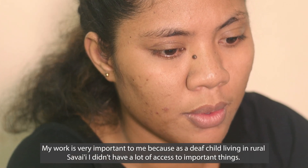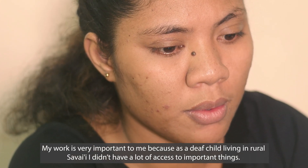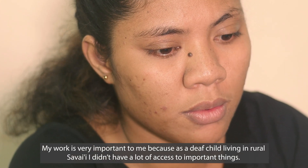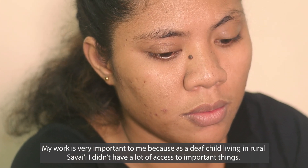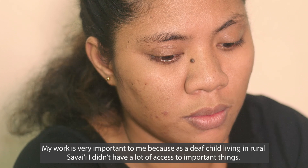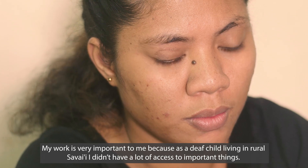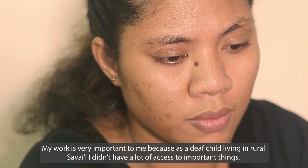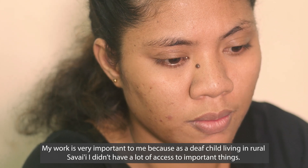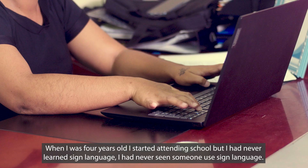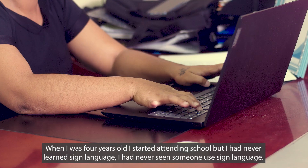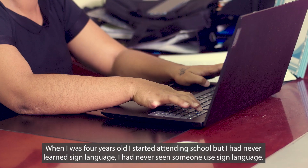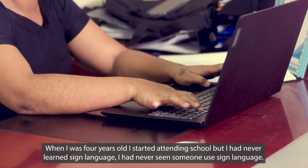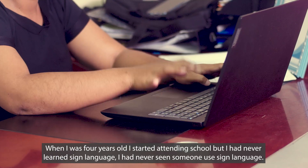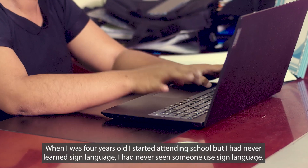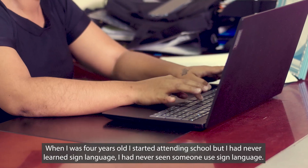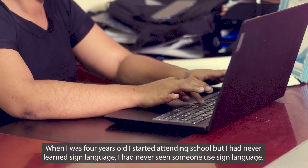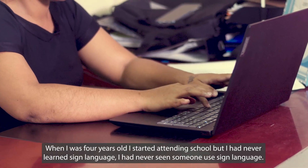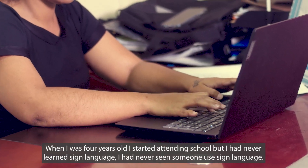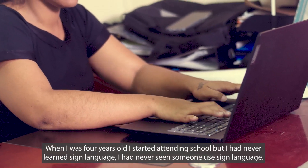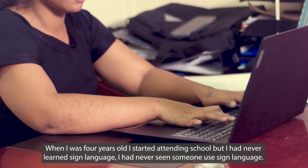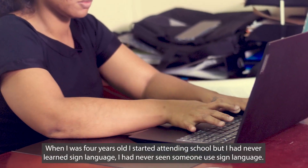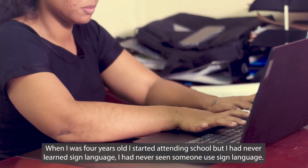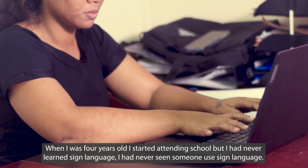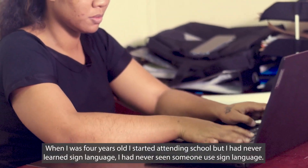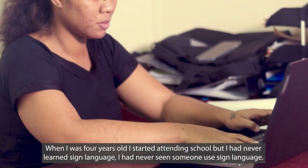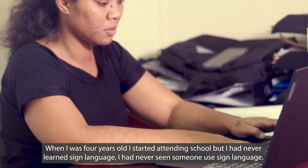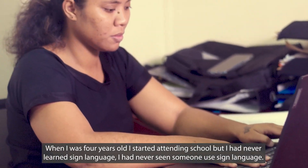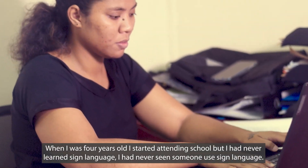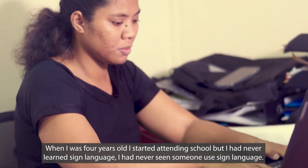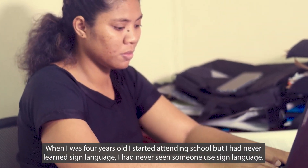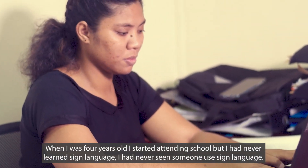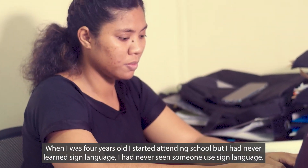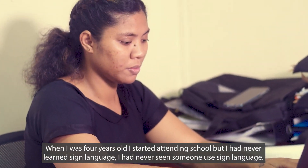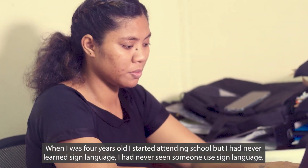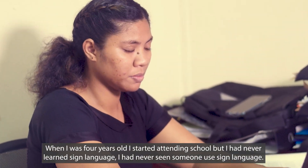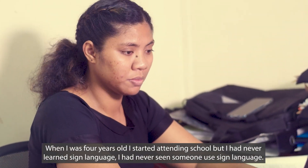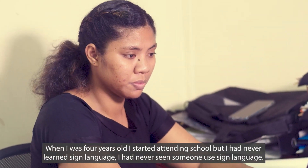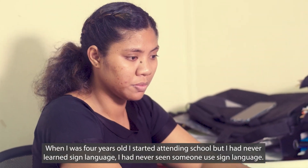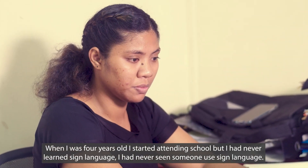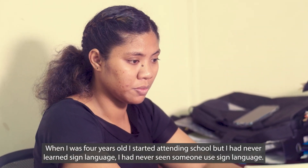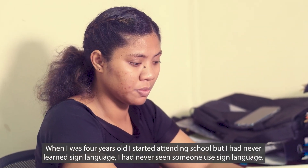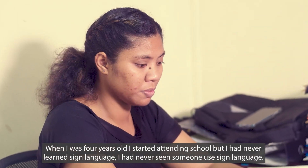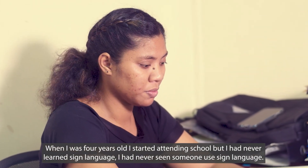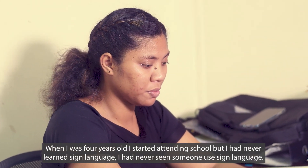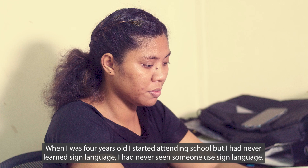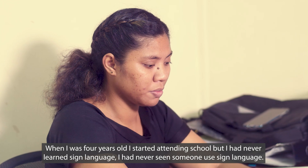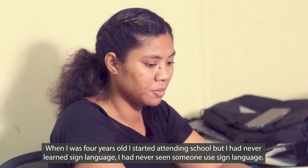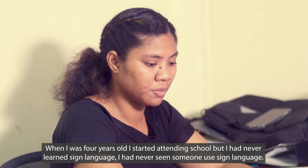things. When I was 4 years old, I started attending school, but I had never learned sign language. I had never seen someone